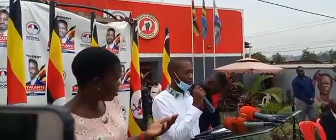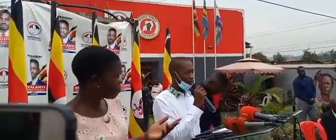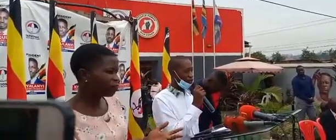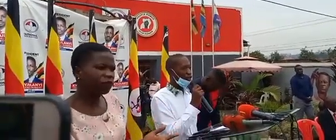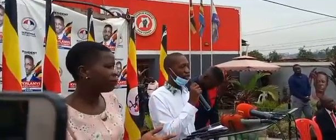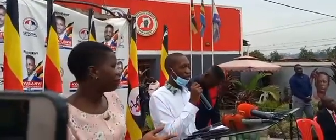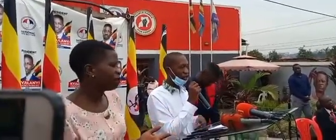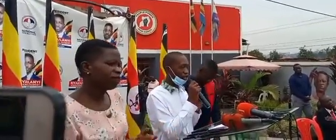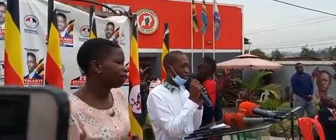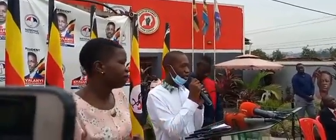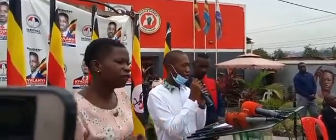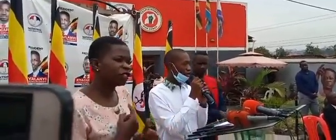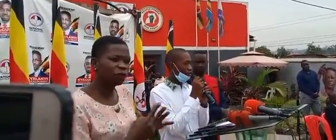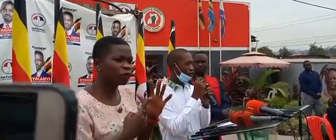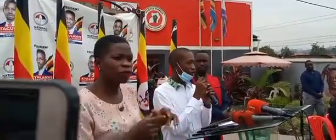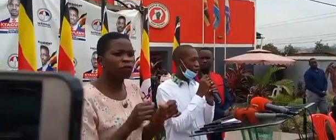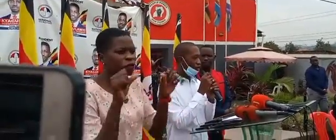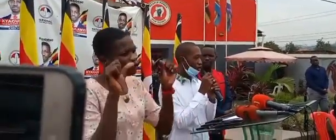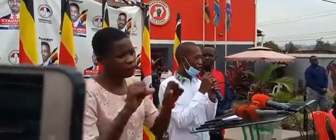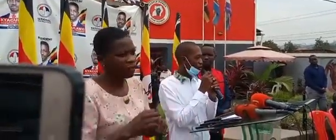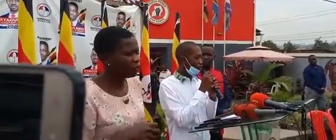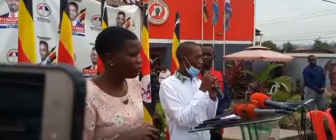kaseera kati nga